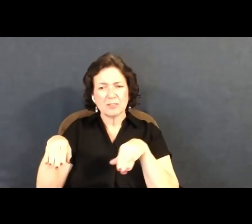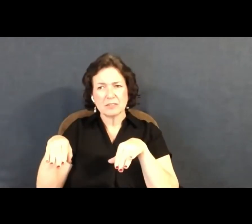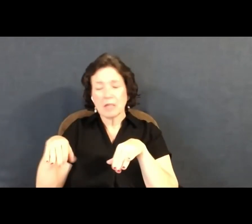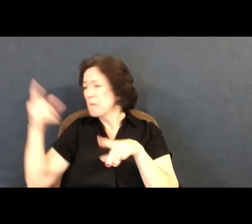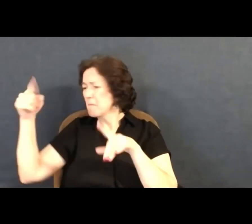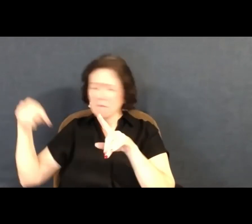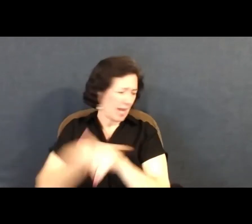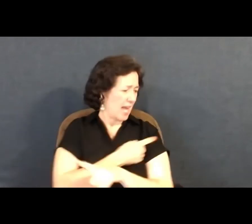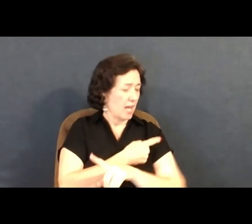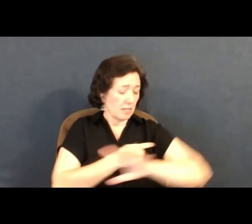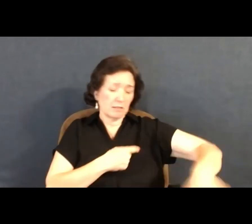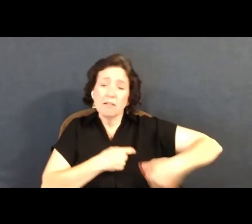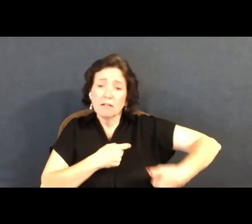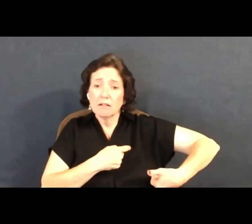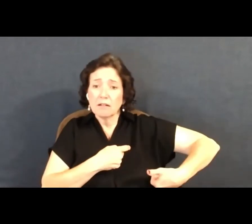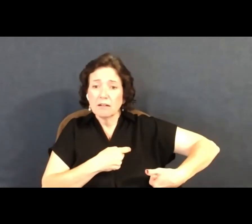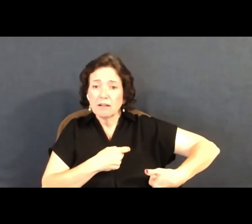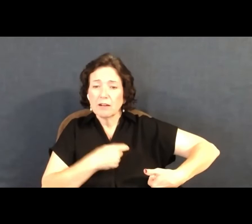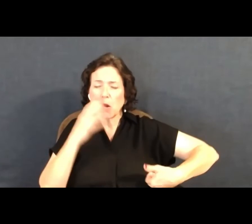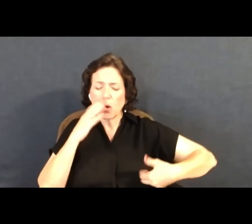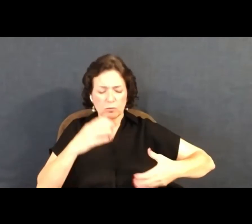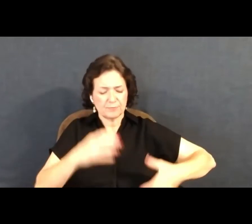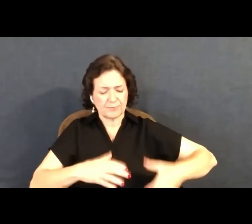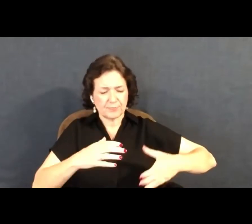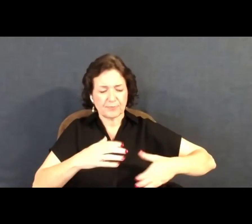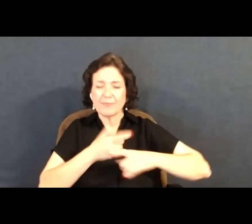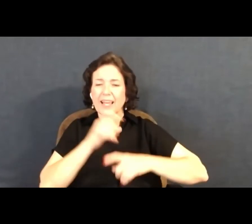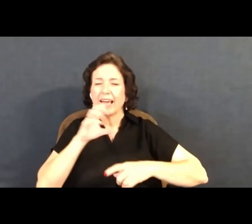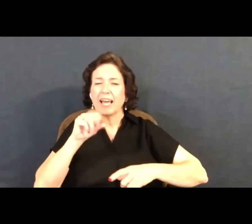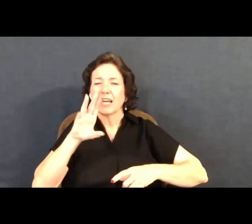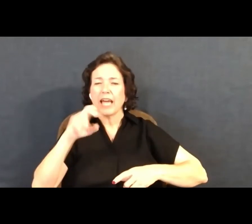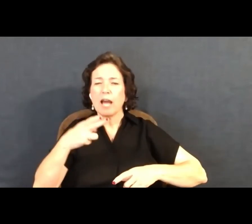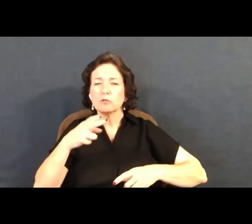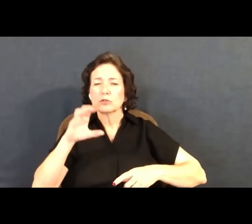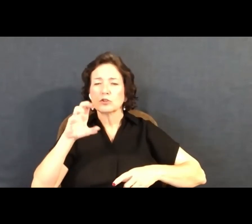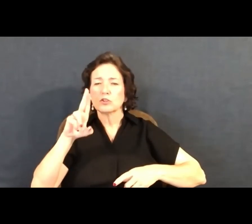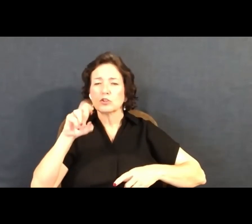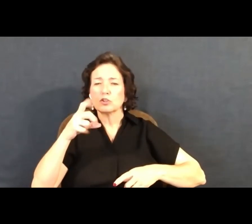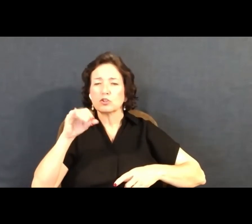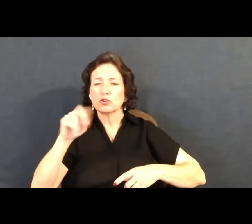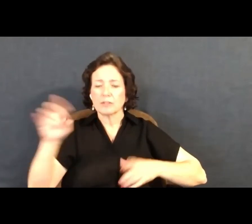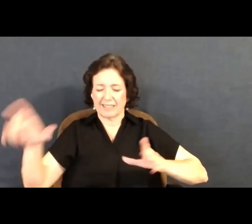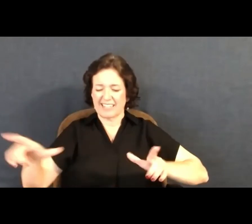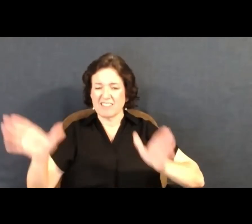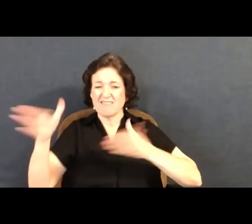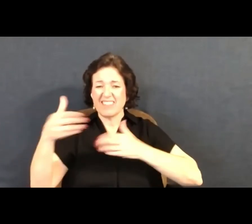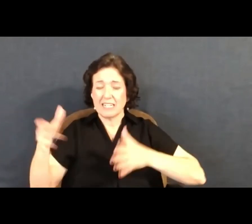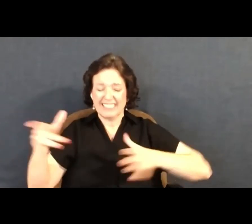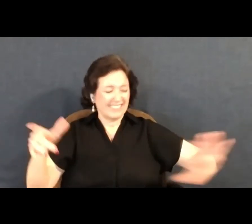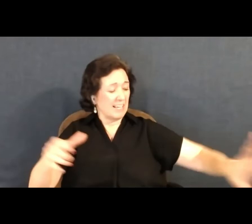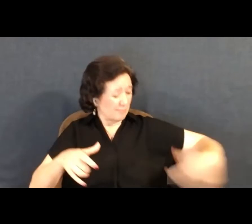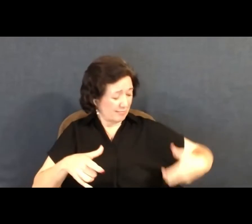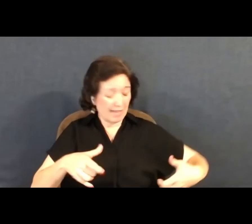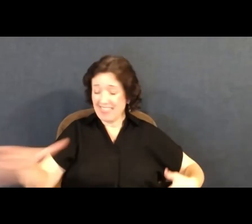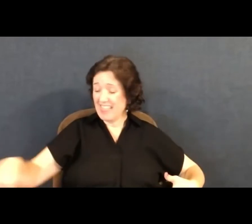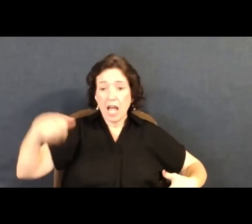one paw. He's got a cushion from the couch in the living room. And under the other, on the other paw, he's got a bucket. And